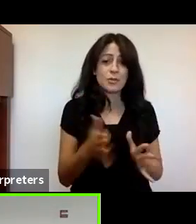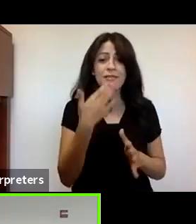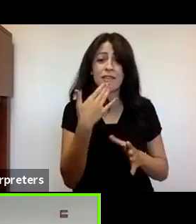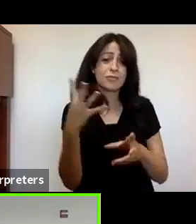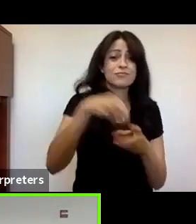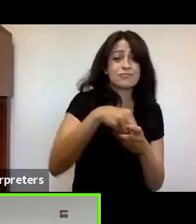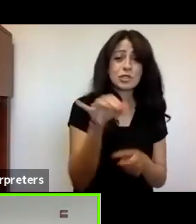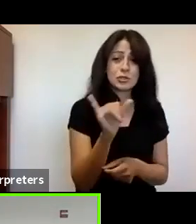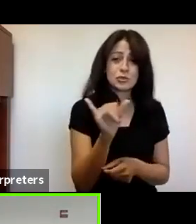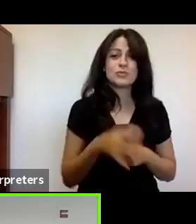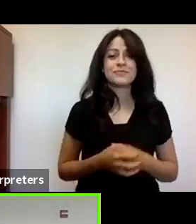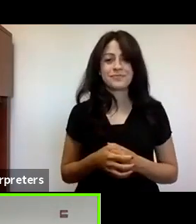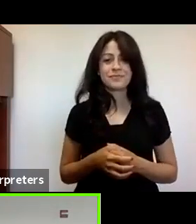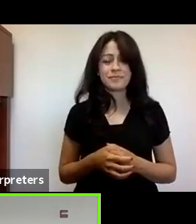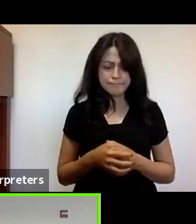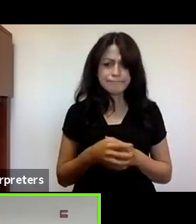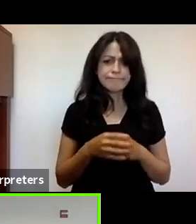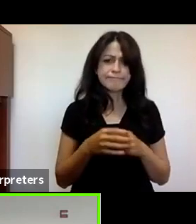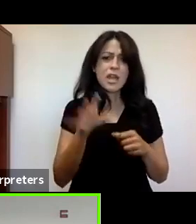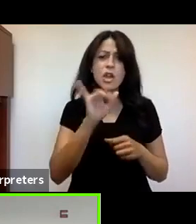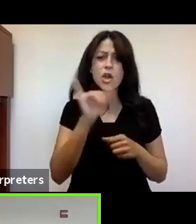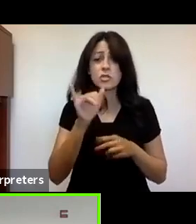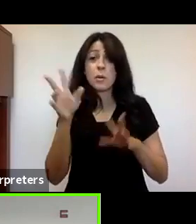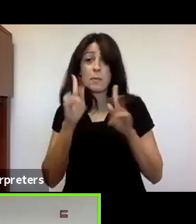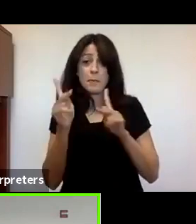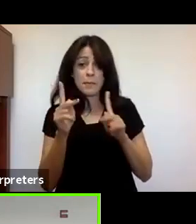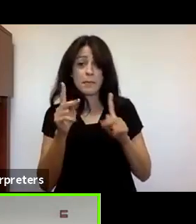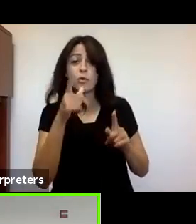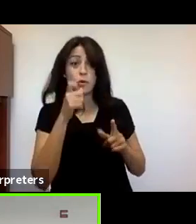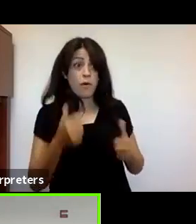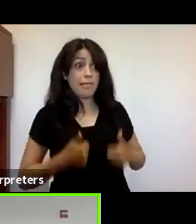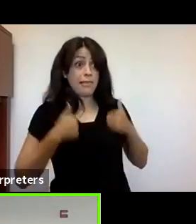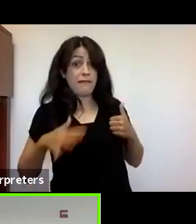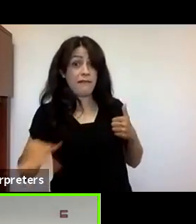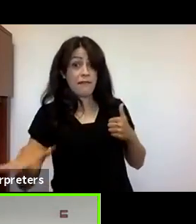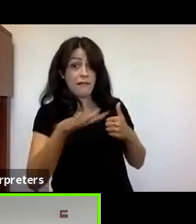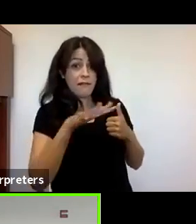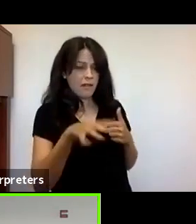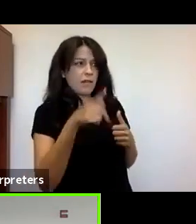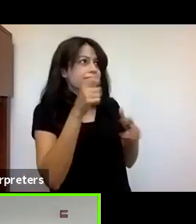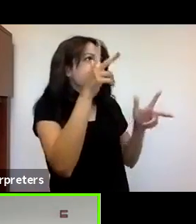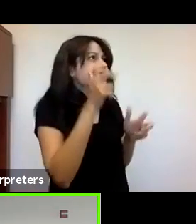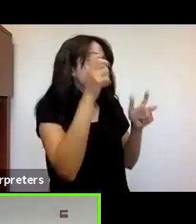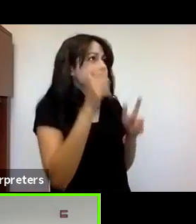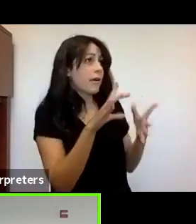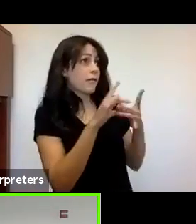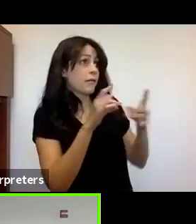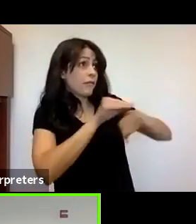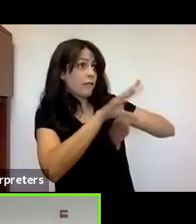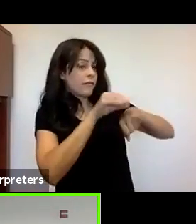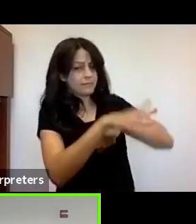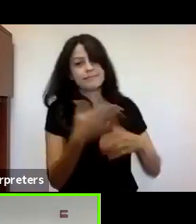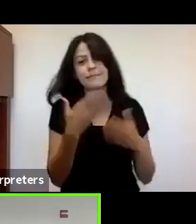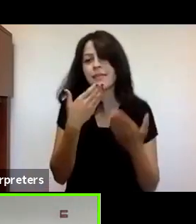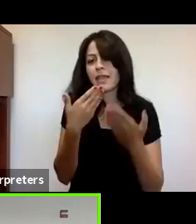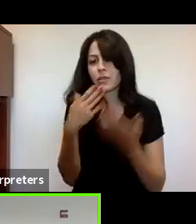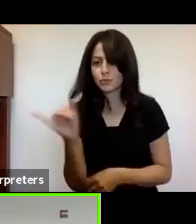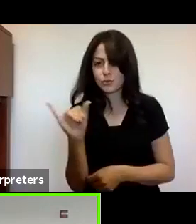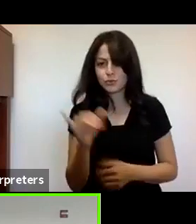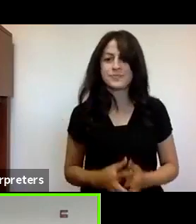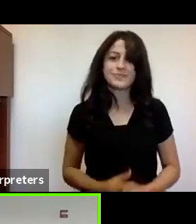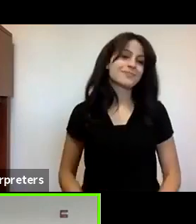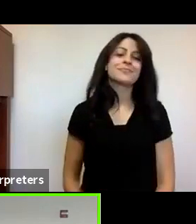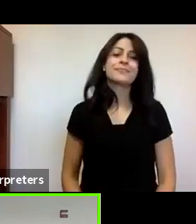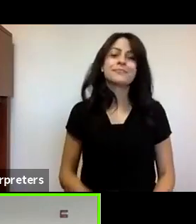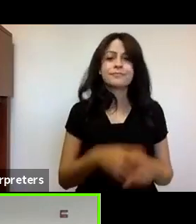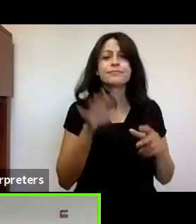most importantly, for the residents and our neighbors who participated in this town hall meeting. Thank you very much for